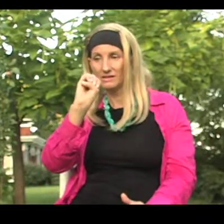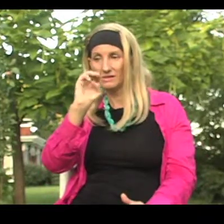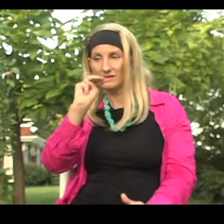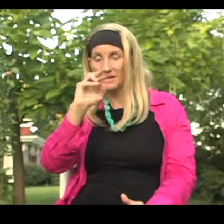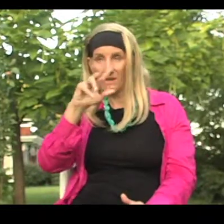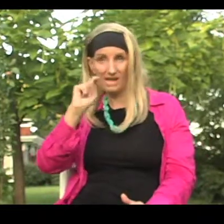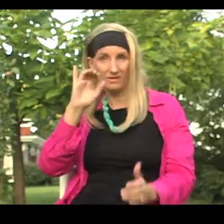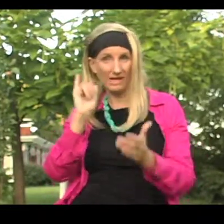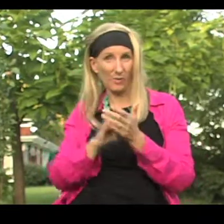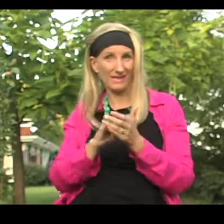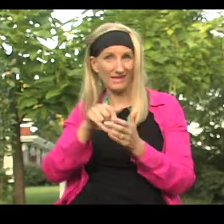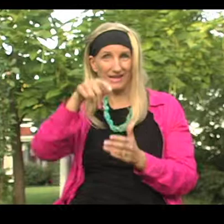cement that was